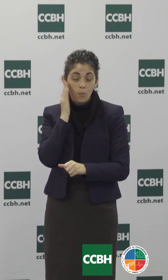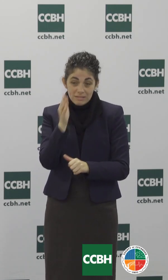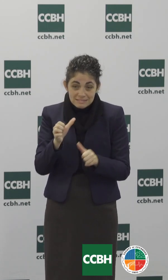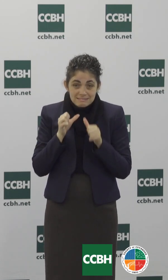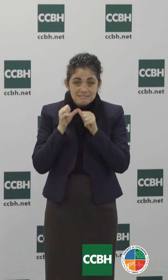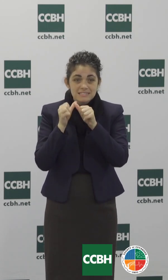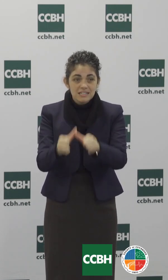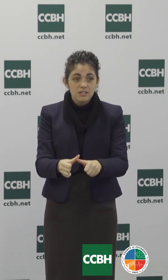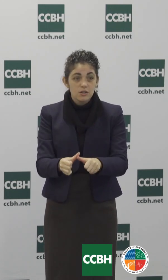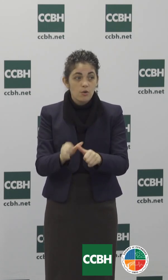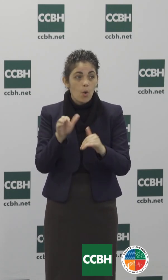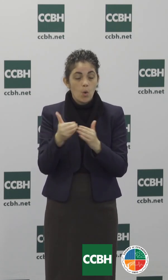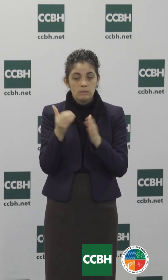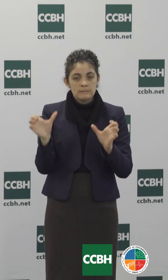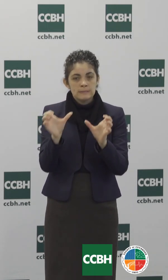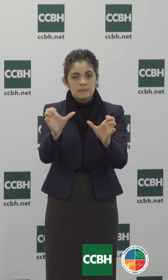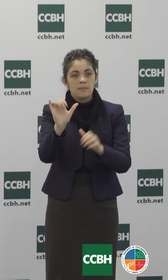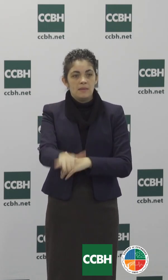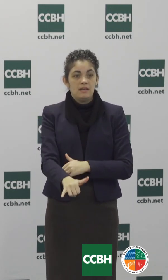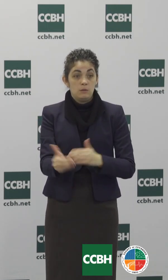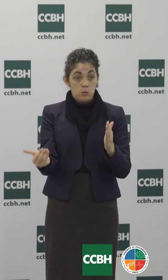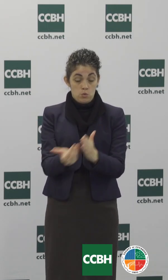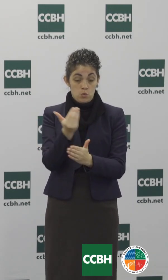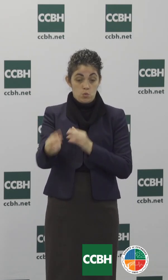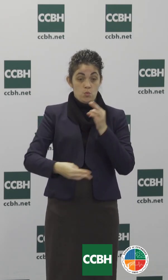continue those efforts in the new